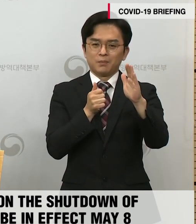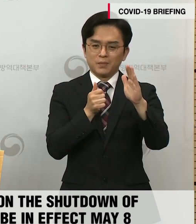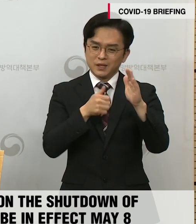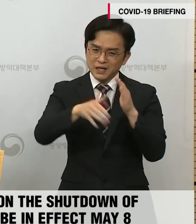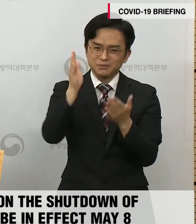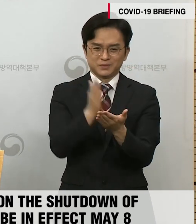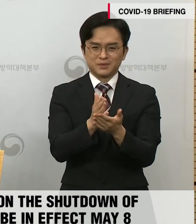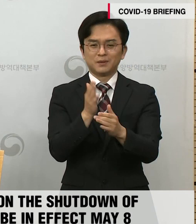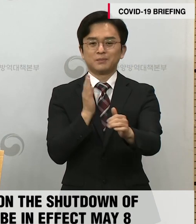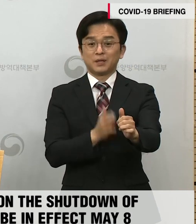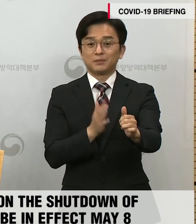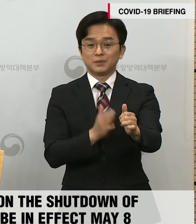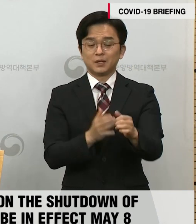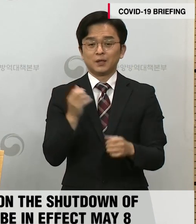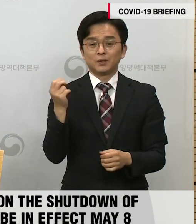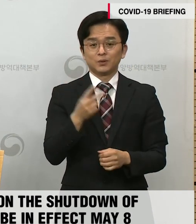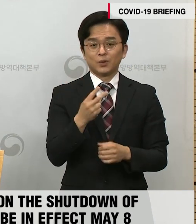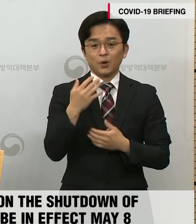with many others,